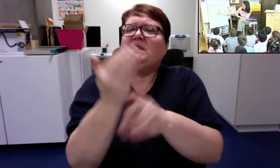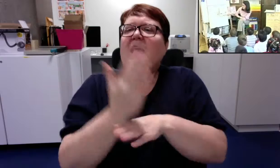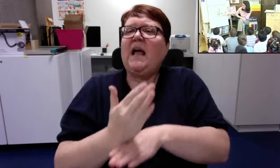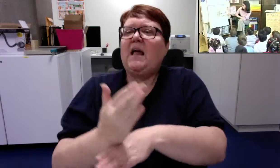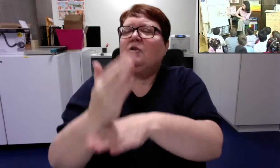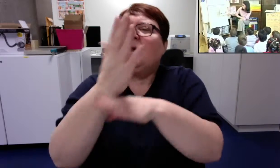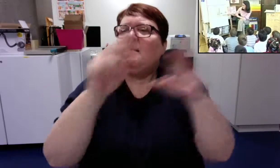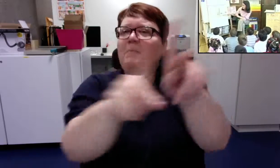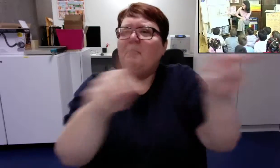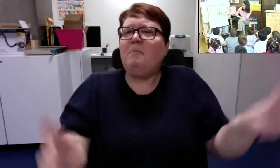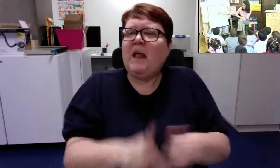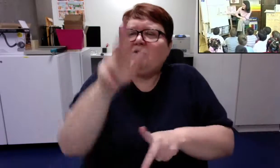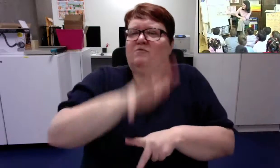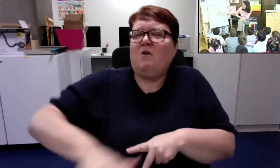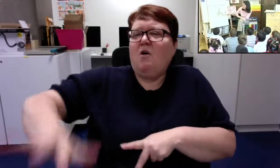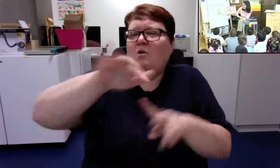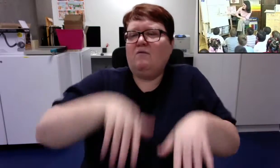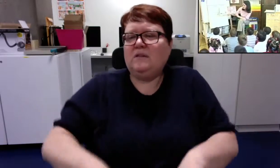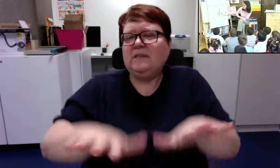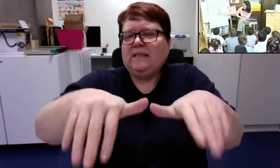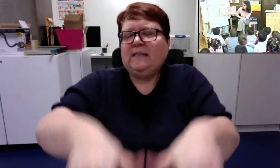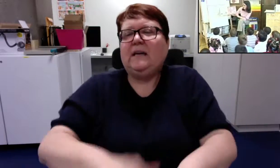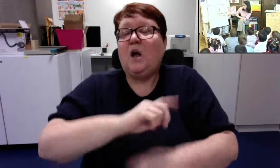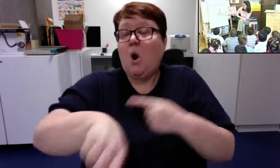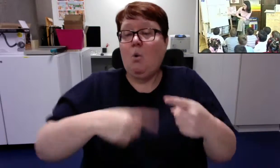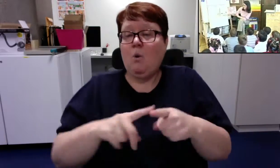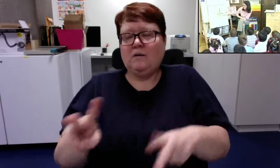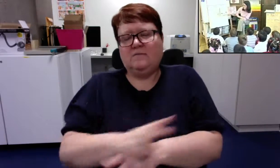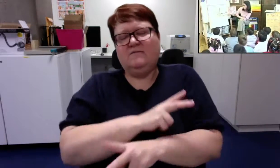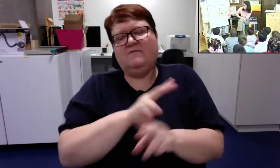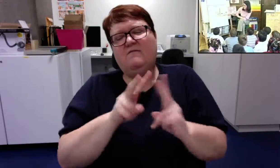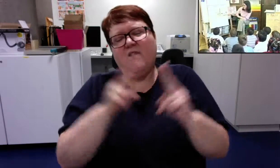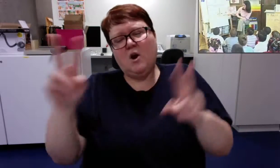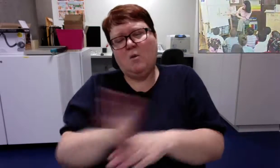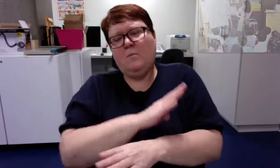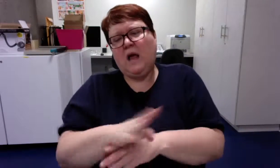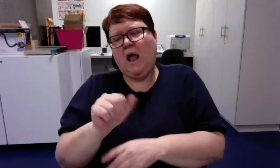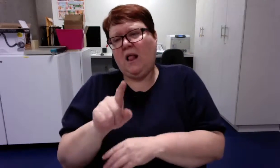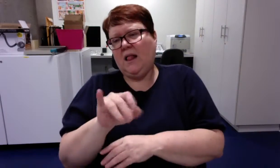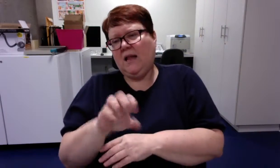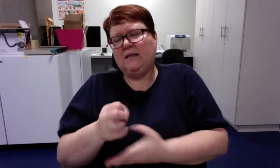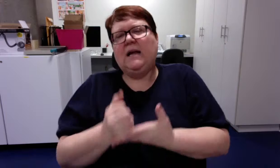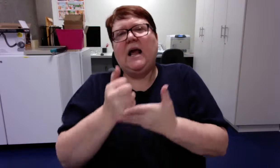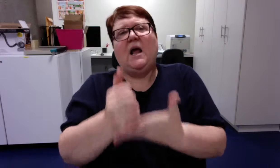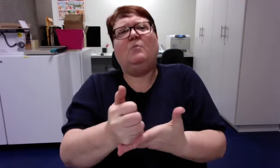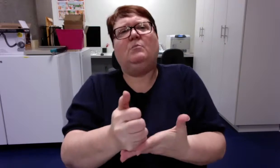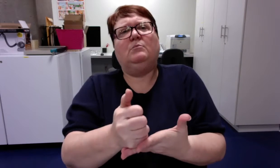places across the sea. When he was very busy, Alice helped him put in the